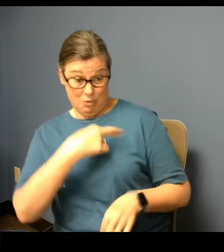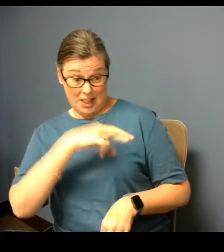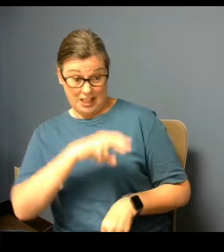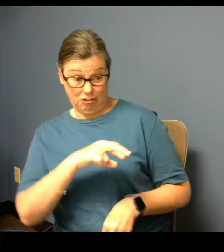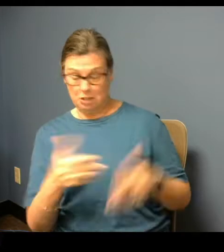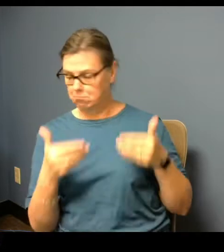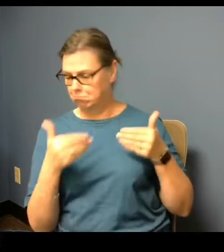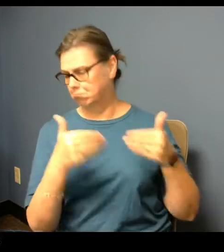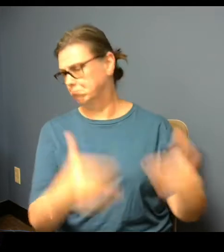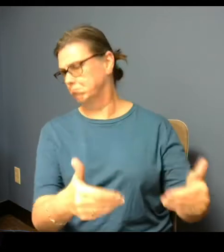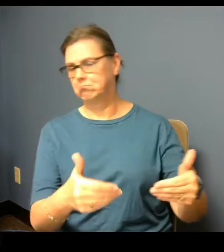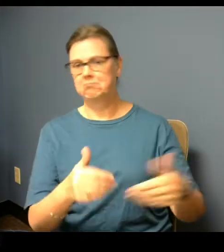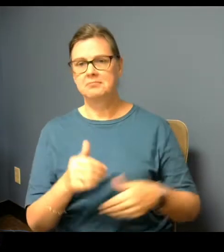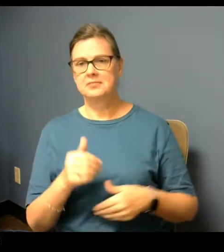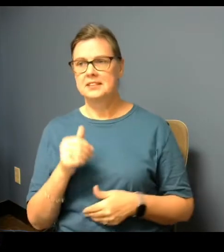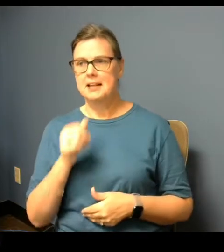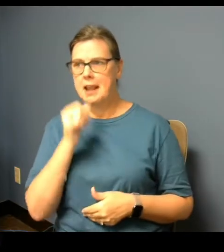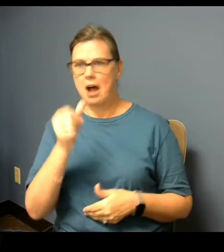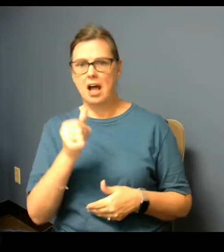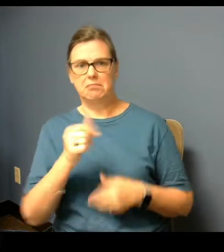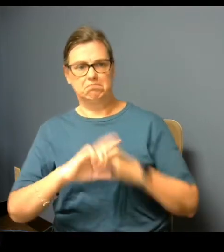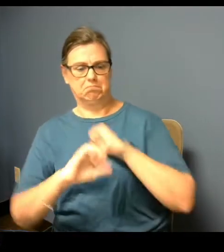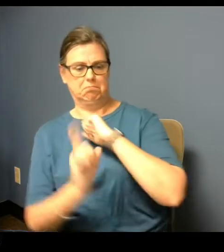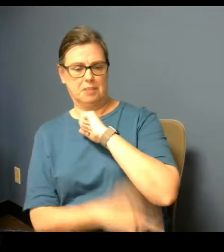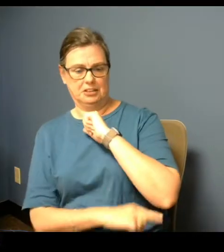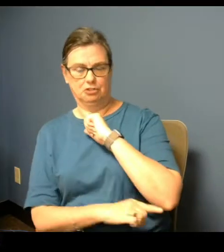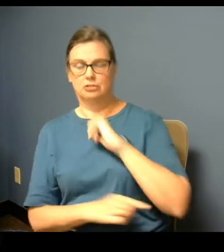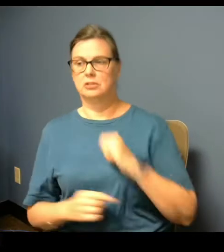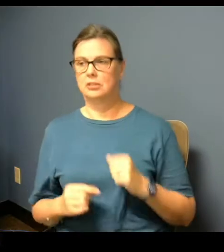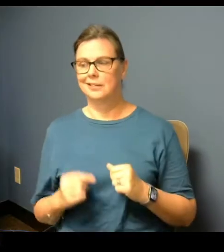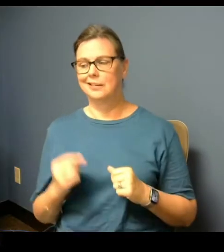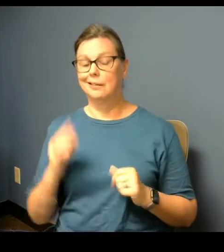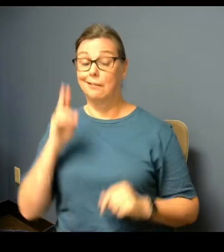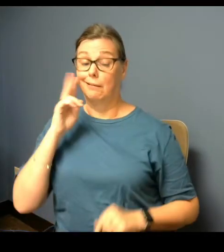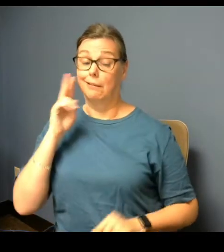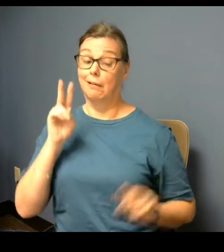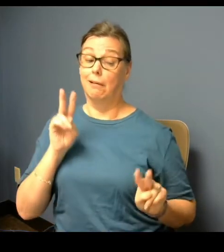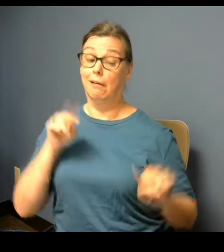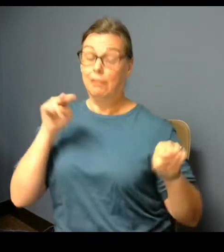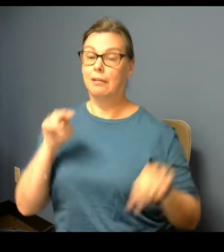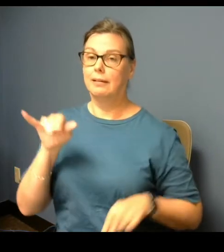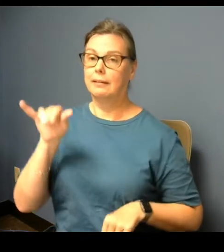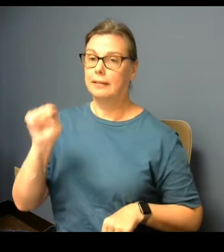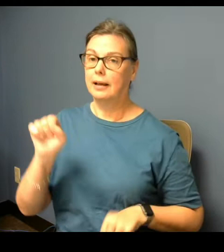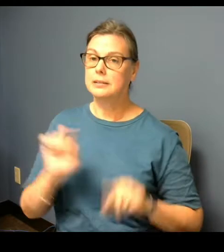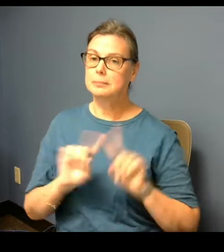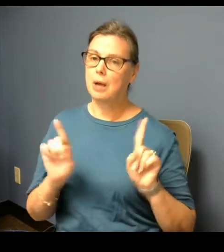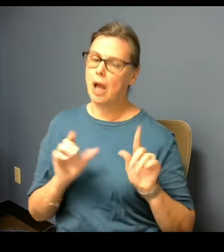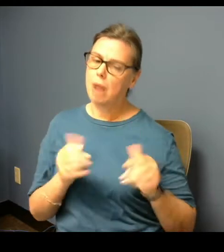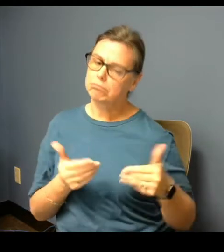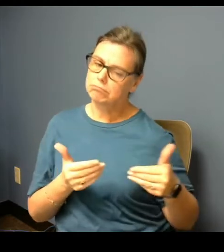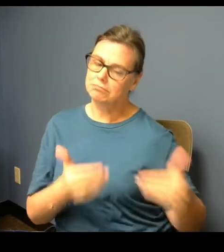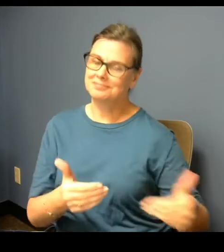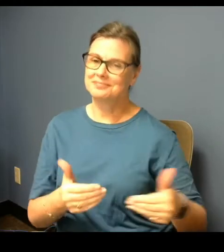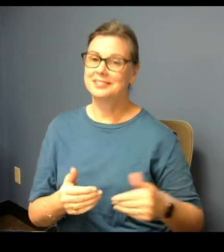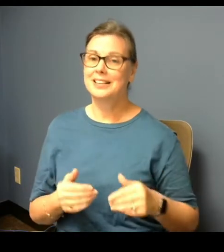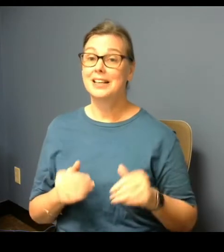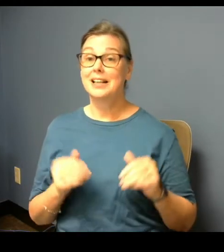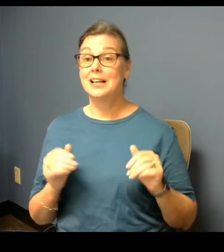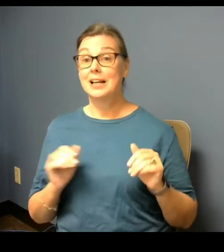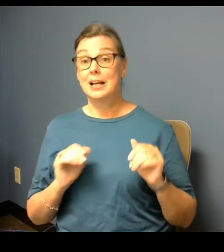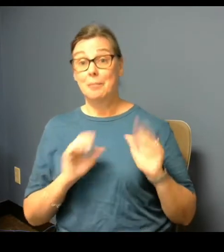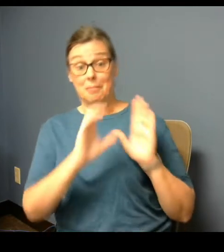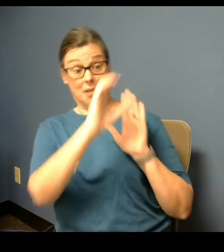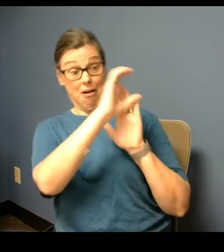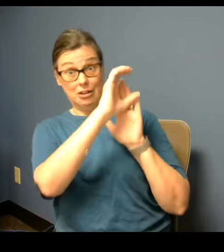So that's forward thinking, despite calling them heathens. But look at the last line of the